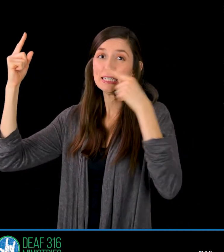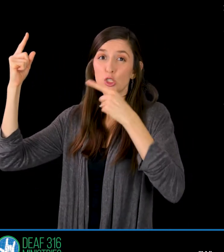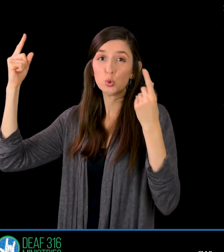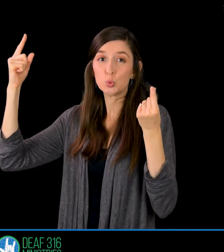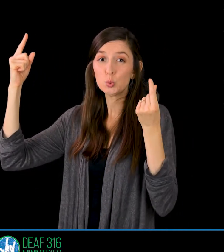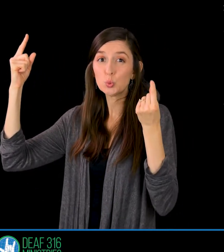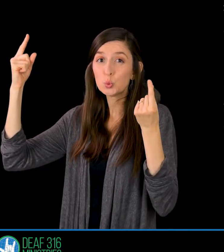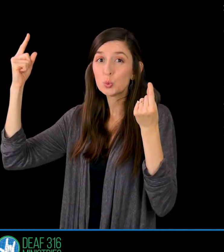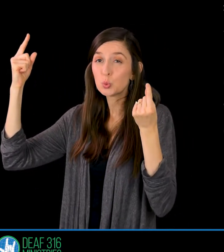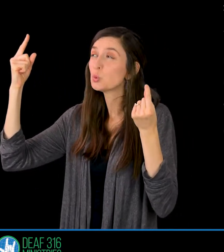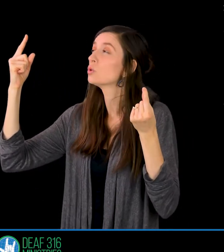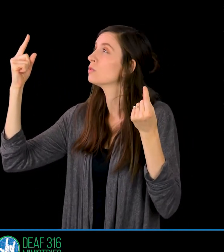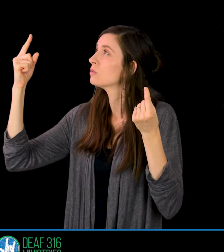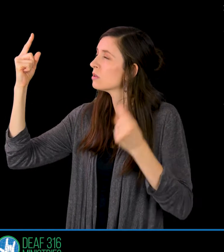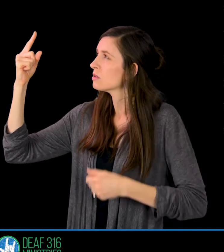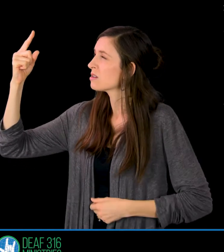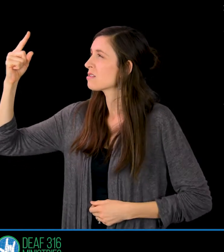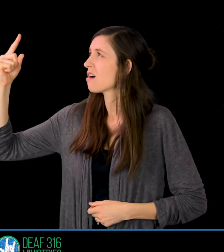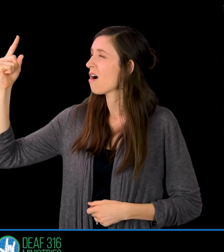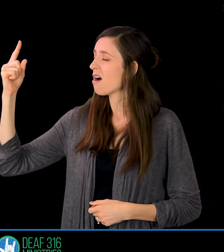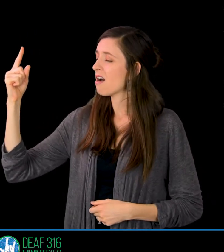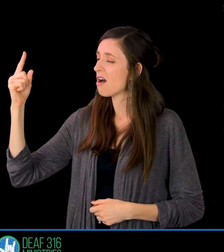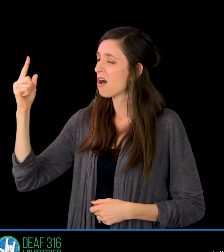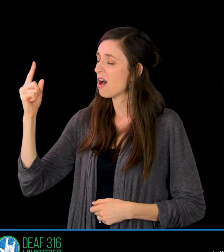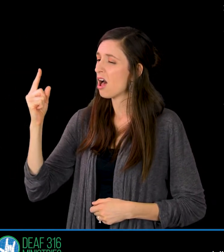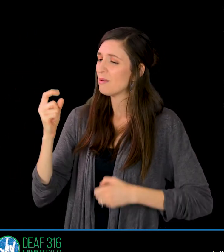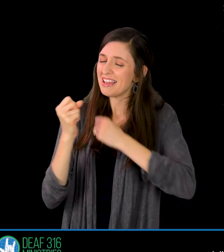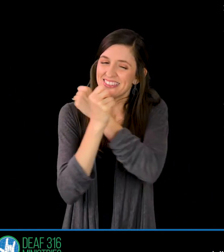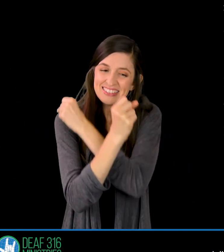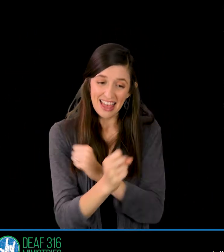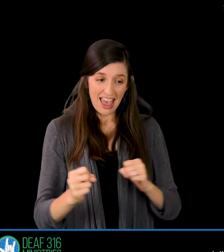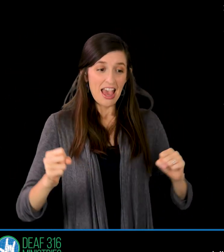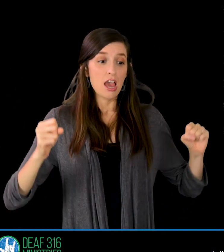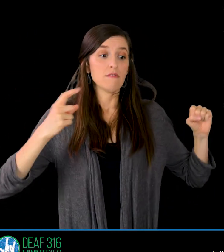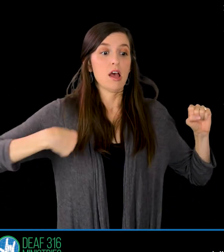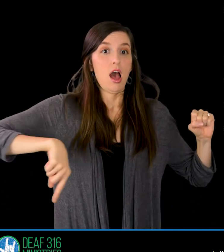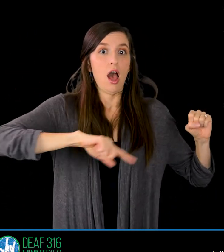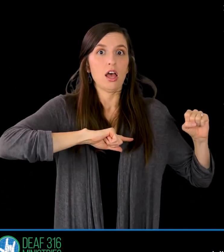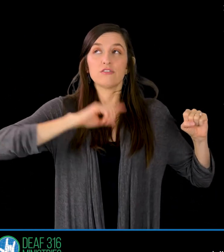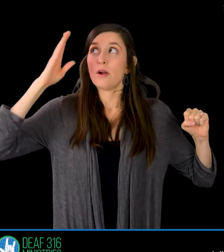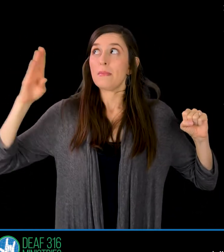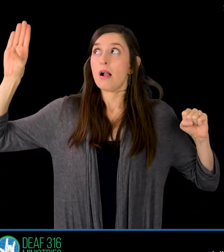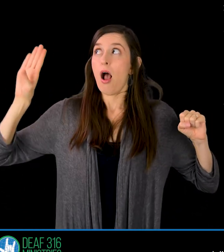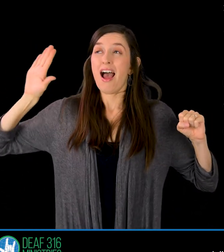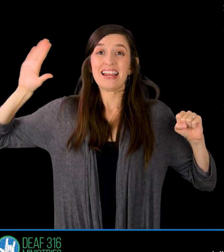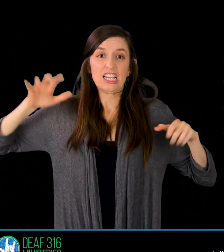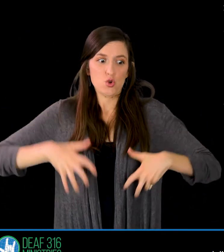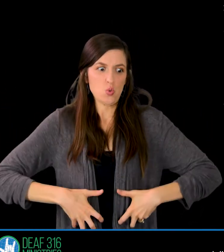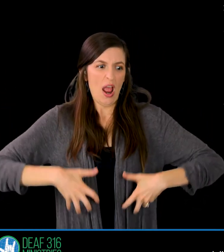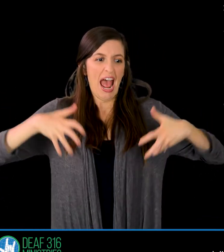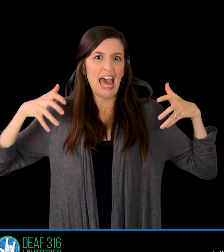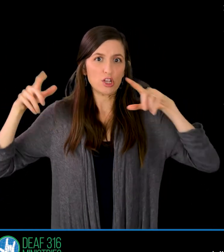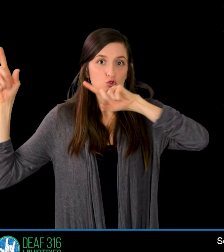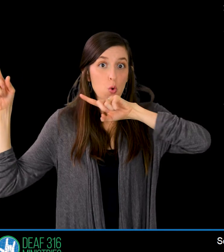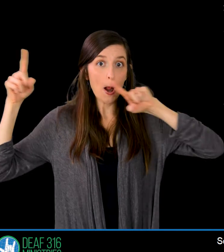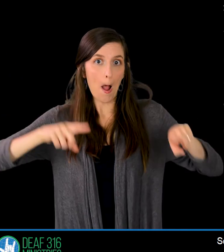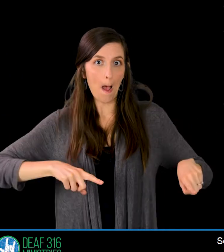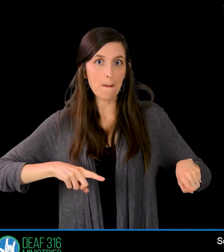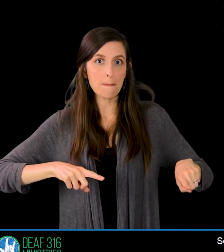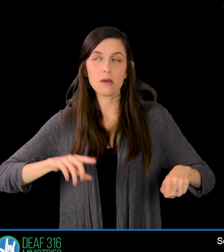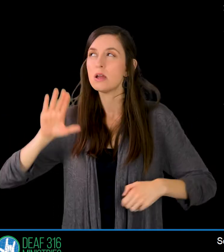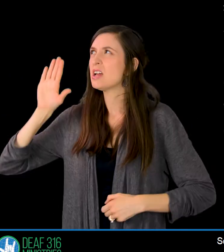dead Jesus and here's what he's going to do when he comes delivers us from the wrath to come